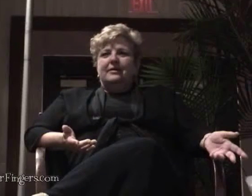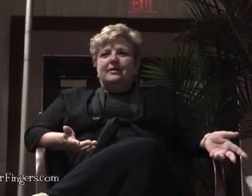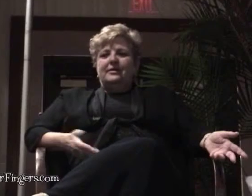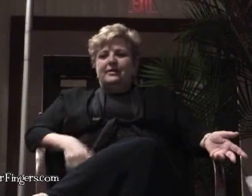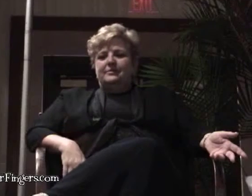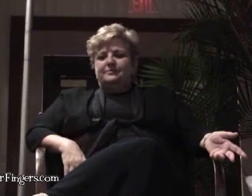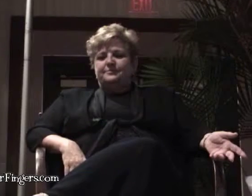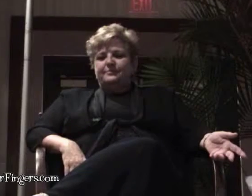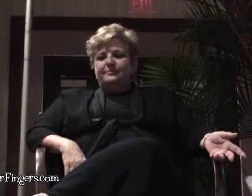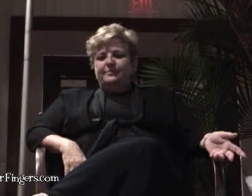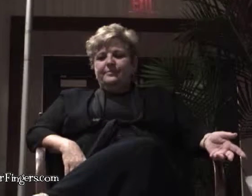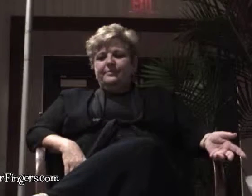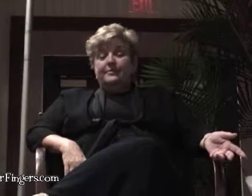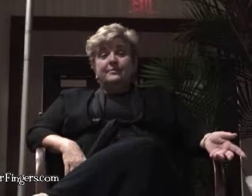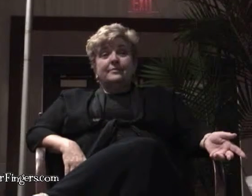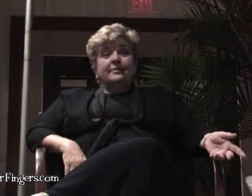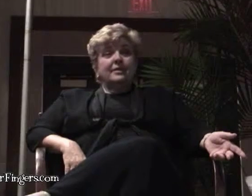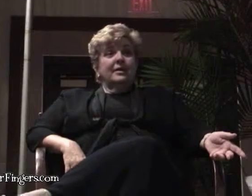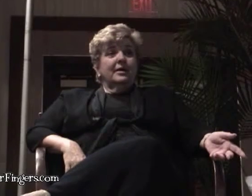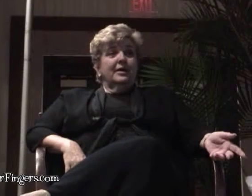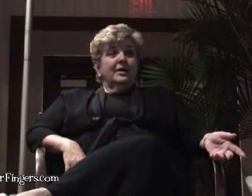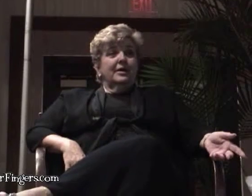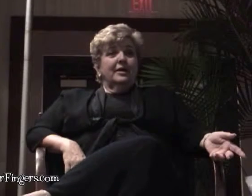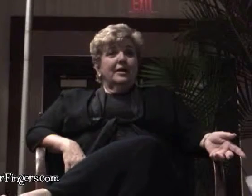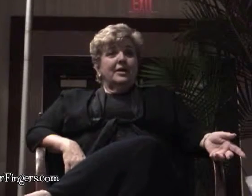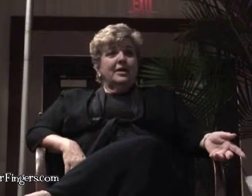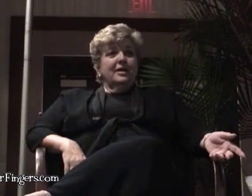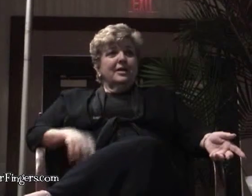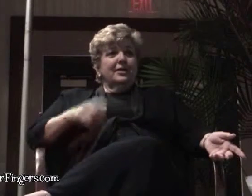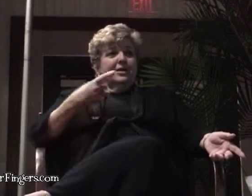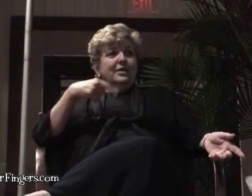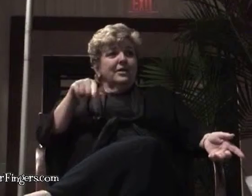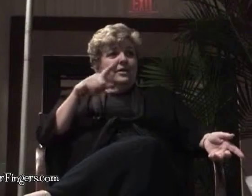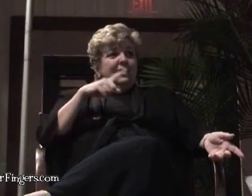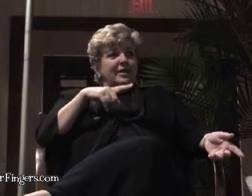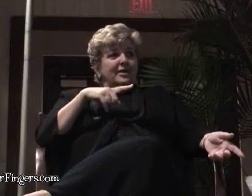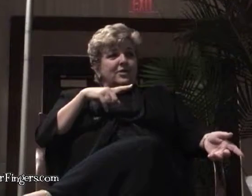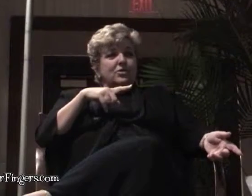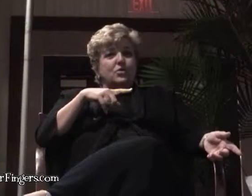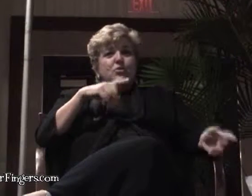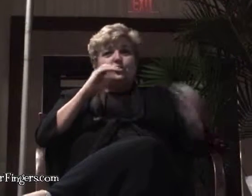And you all taught me, why don't you tell her you don't like chocolate cake, you'd rather have a banana?